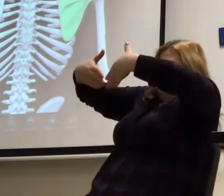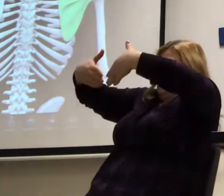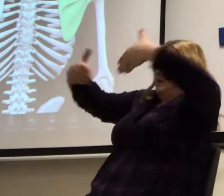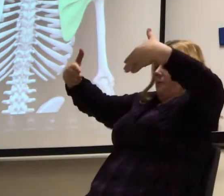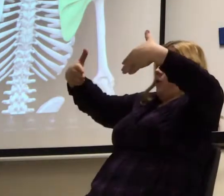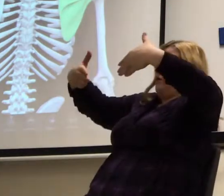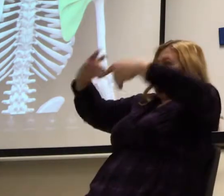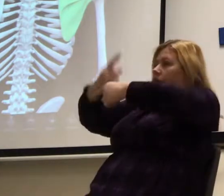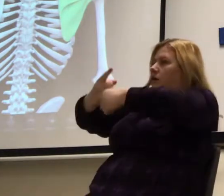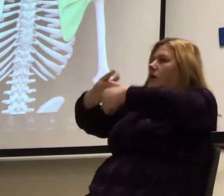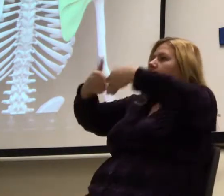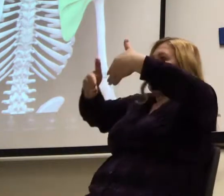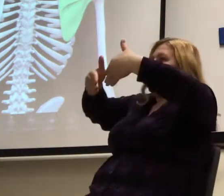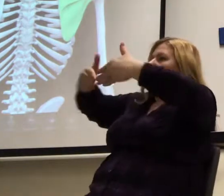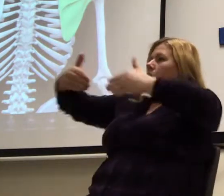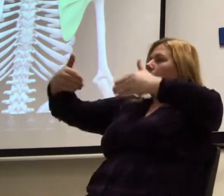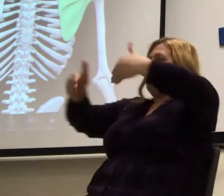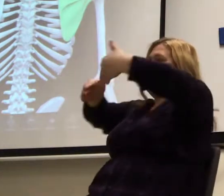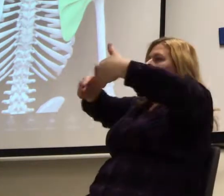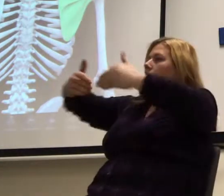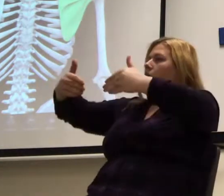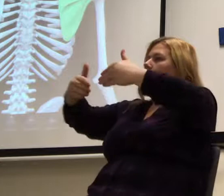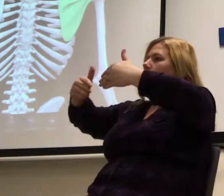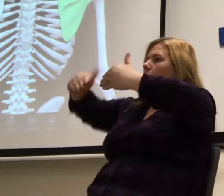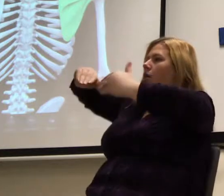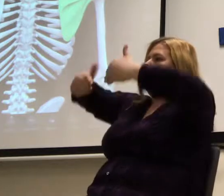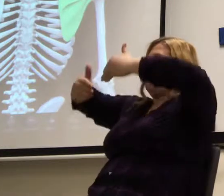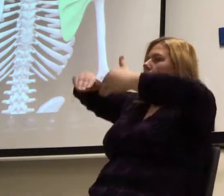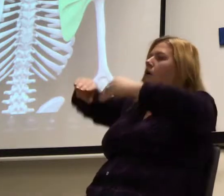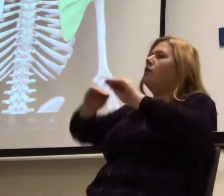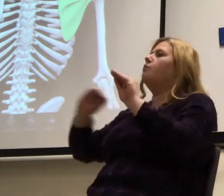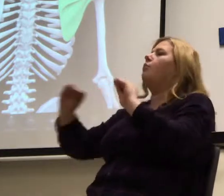The scapula, hold on, I spelled that wrong.